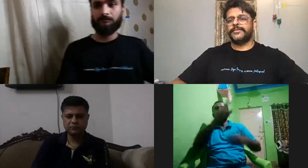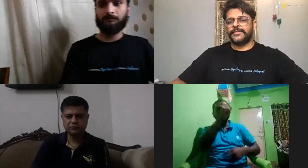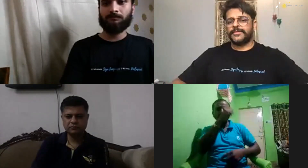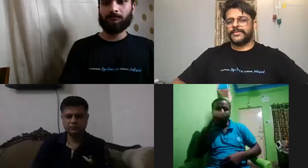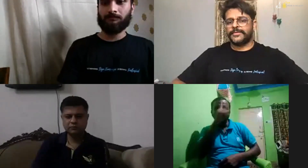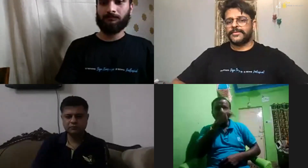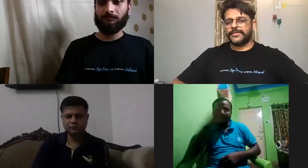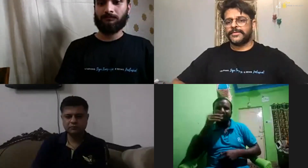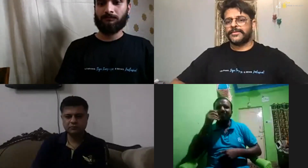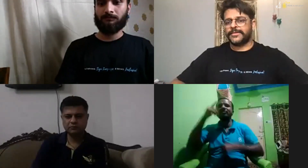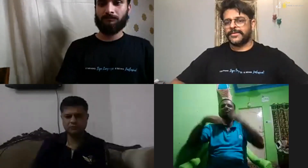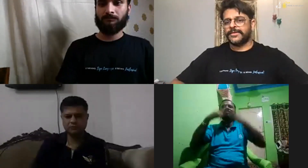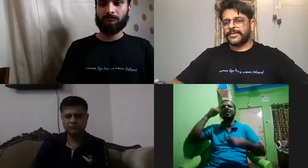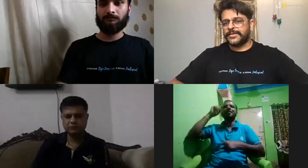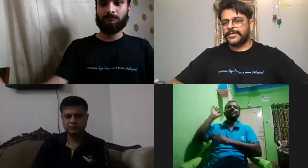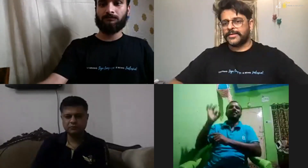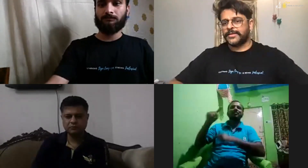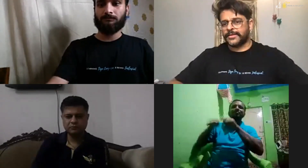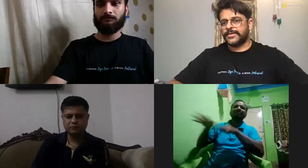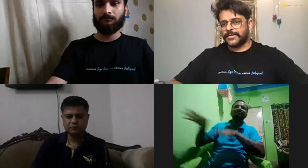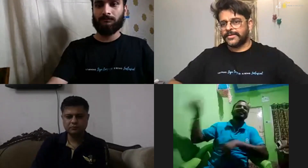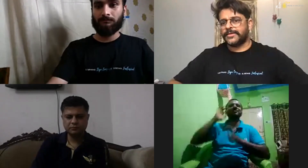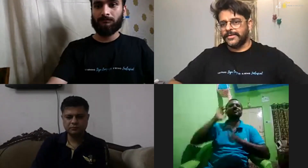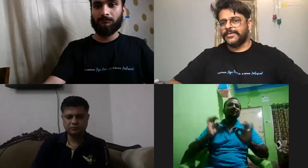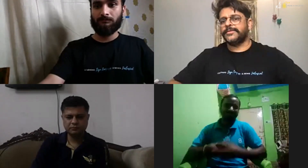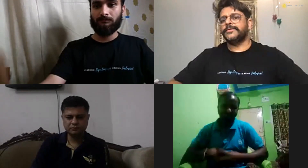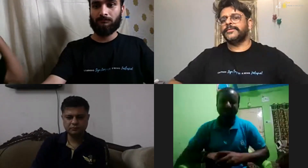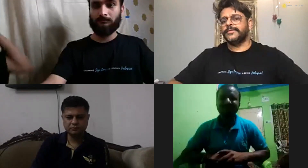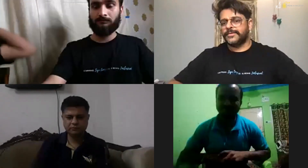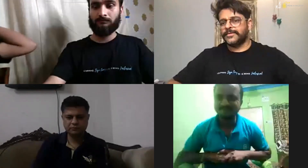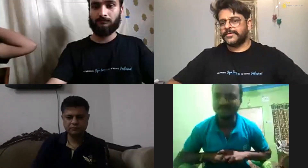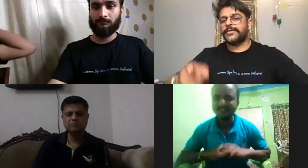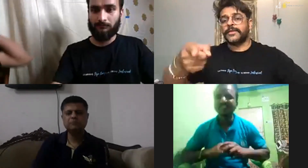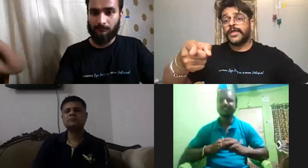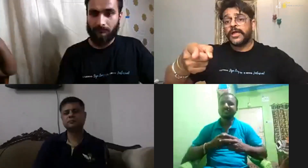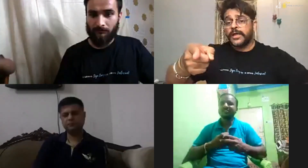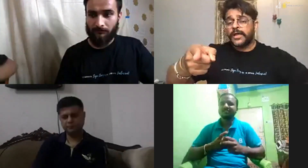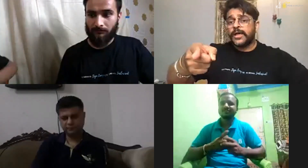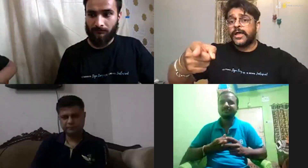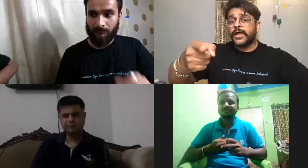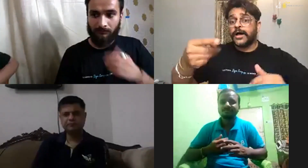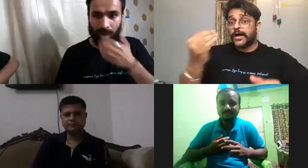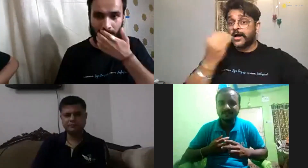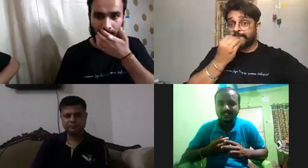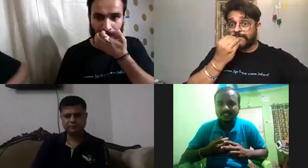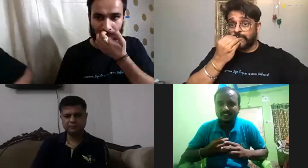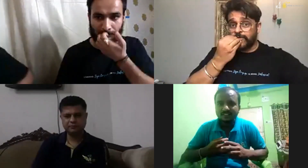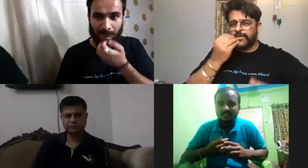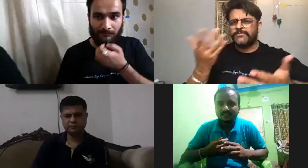it might have just stayed with them that we're deaf people and we're doing this. So it's like a good message that was sent